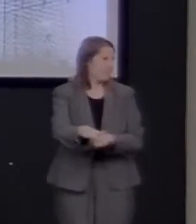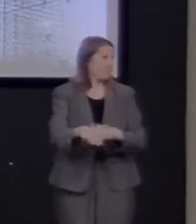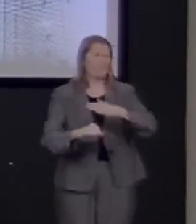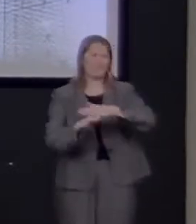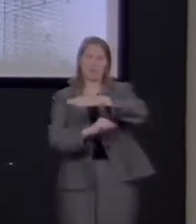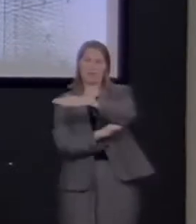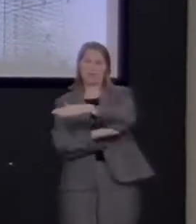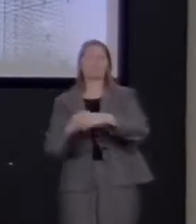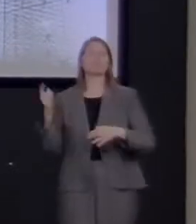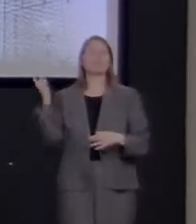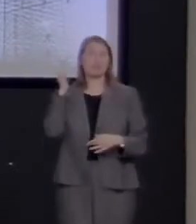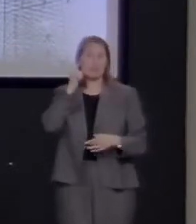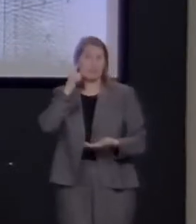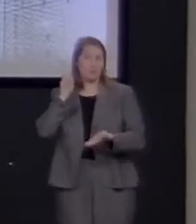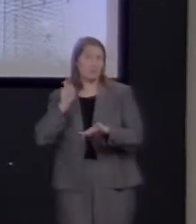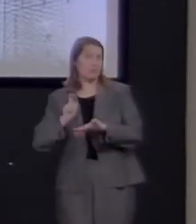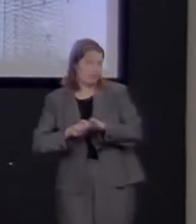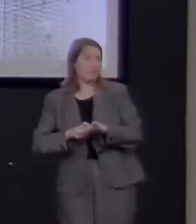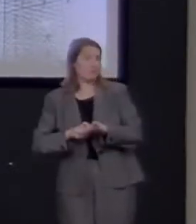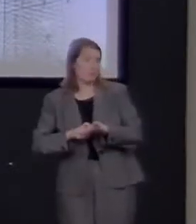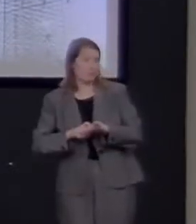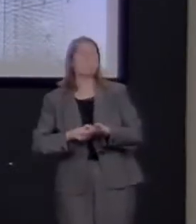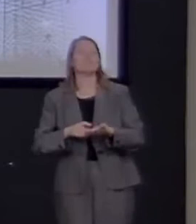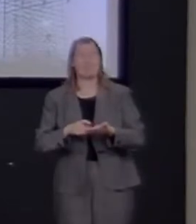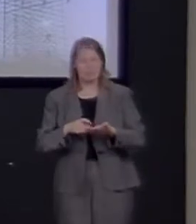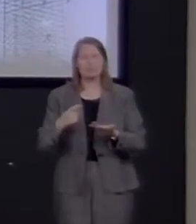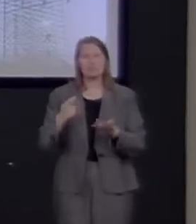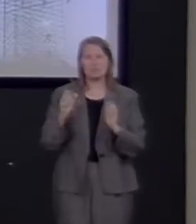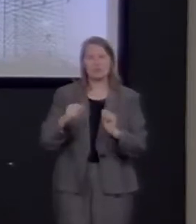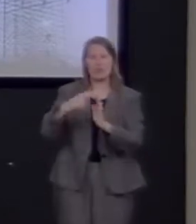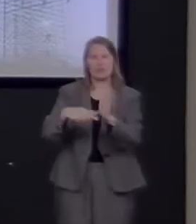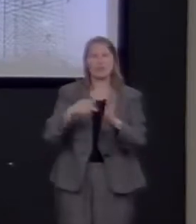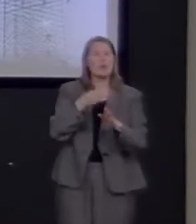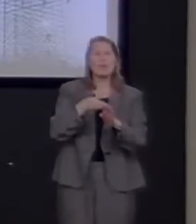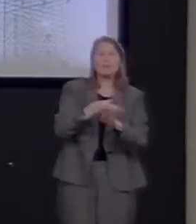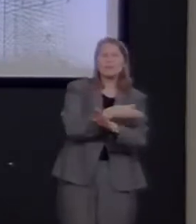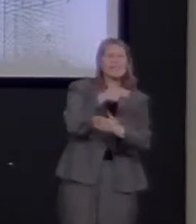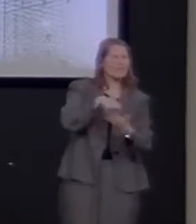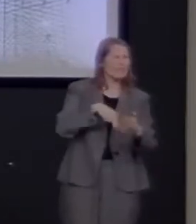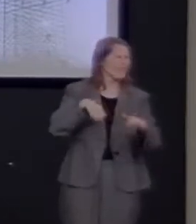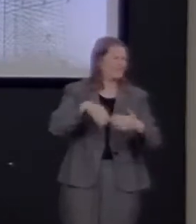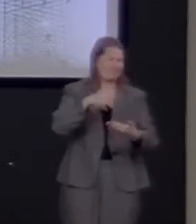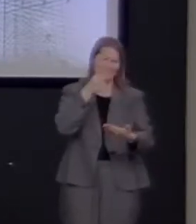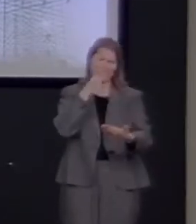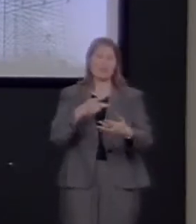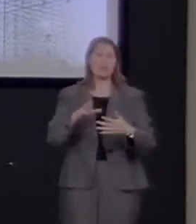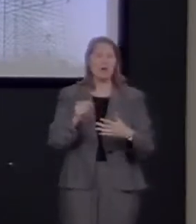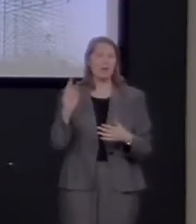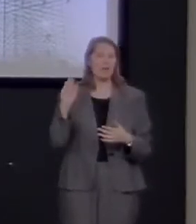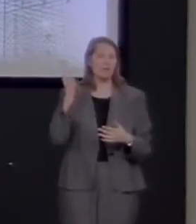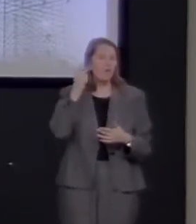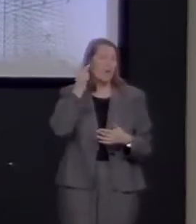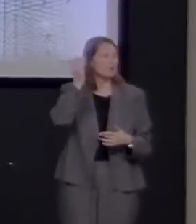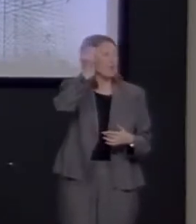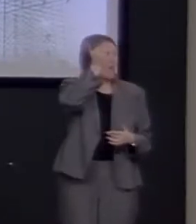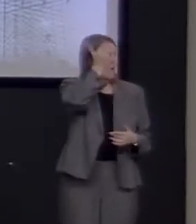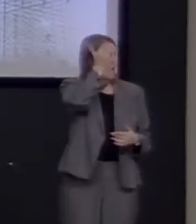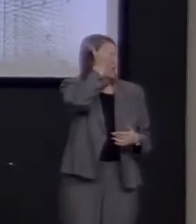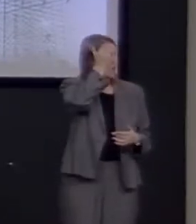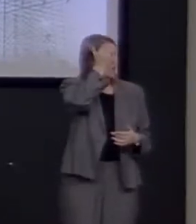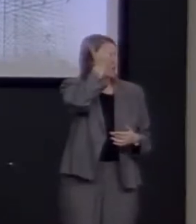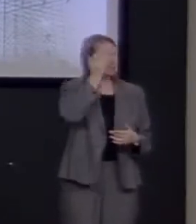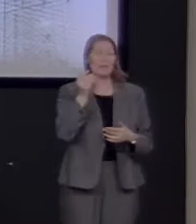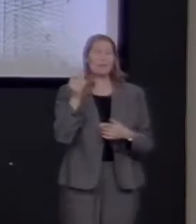upon which the reading brain is built. That even pre-readers, their phonological awareness, before they even learn to